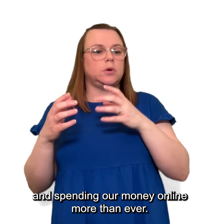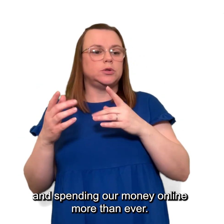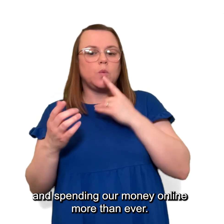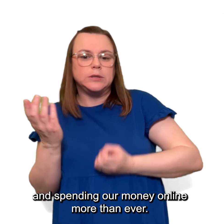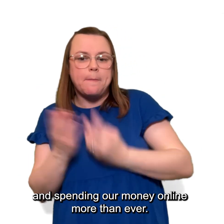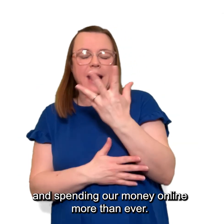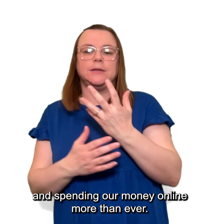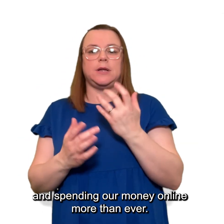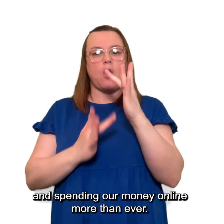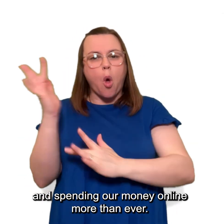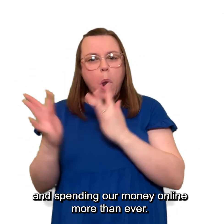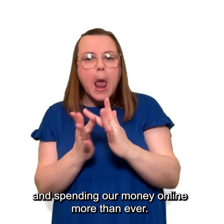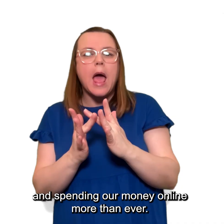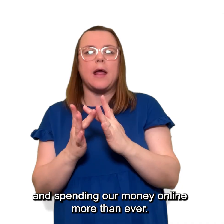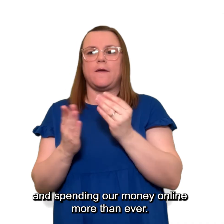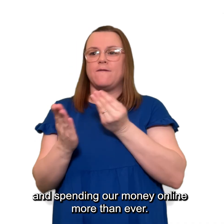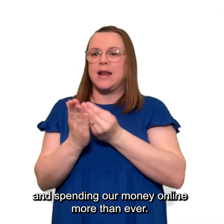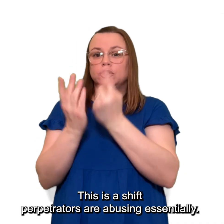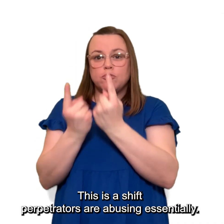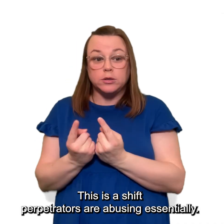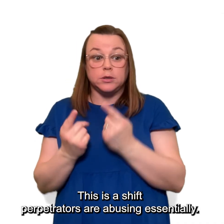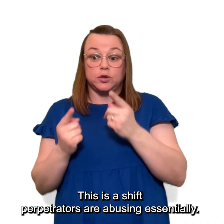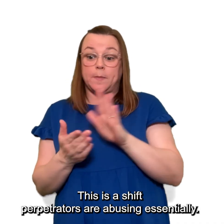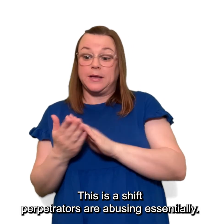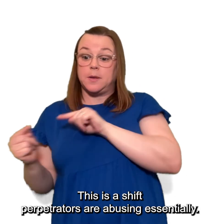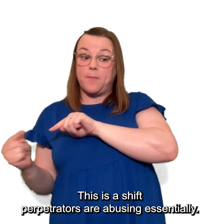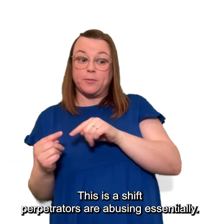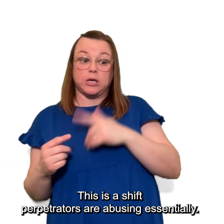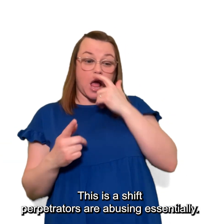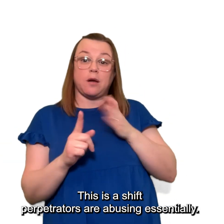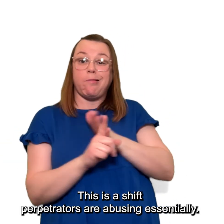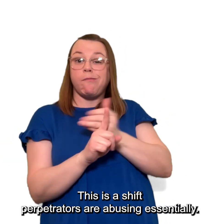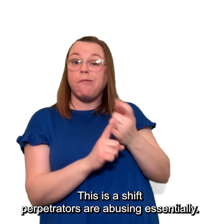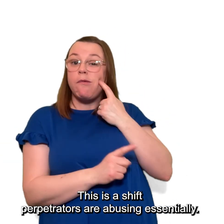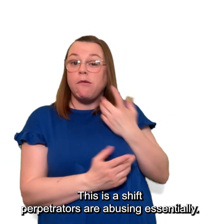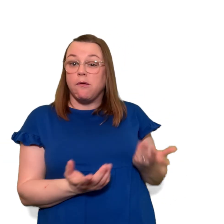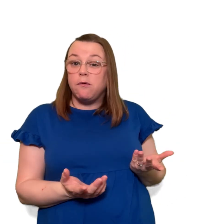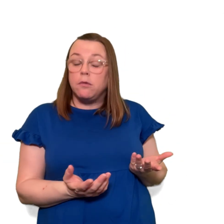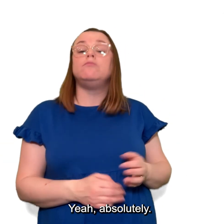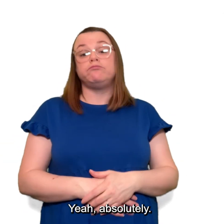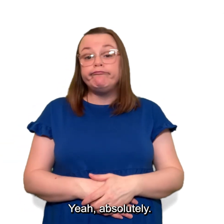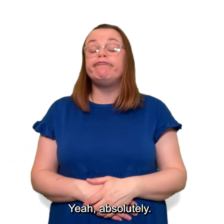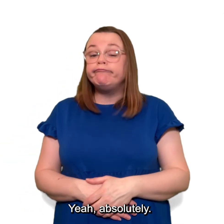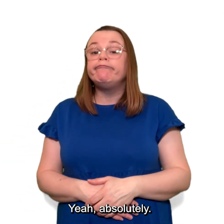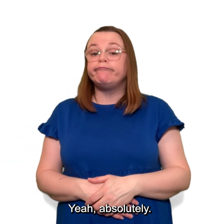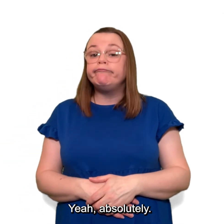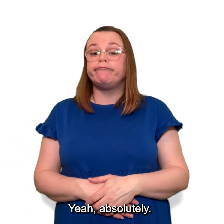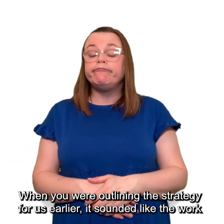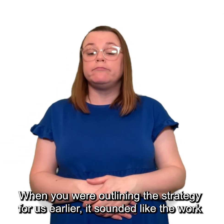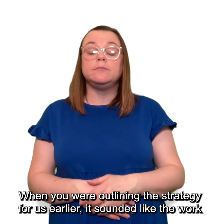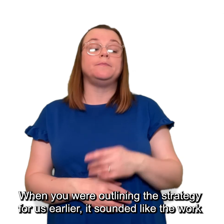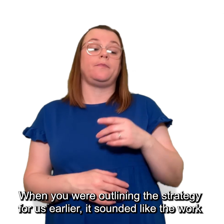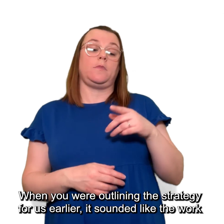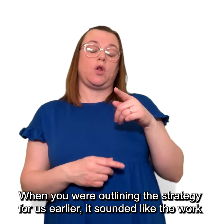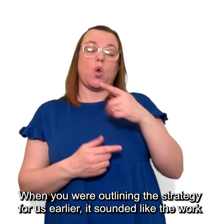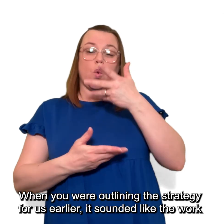products and spending our money online more than ever, this is a shift perpetrators are abusing, essentially. Yeah, absolutely.